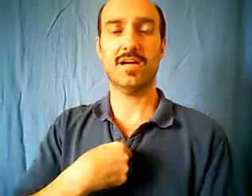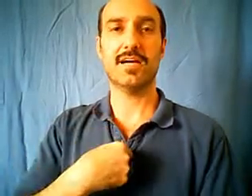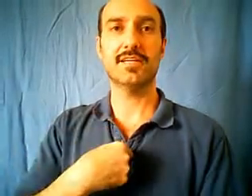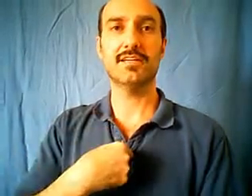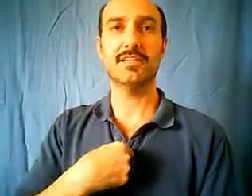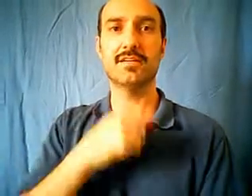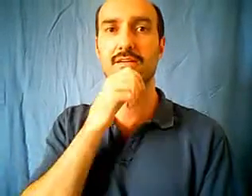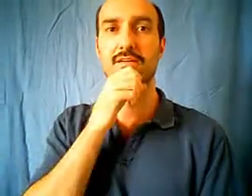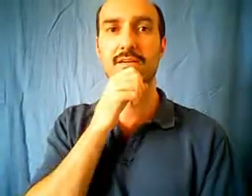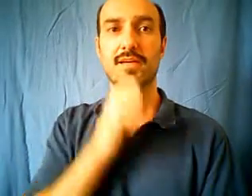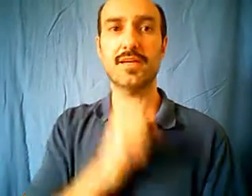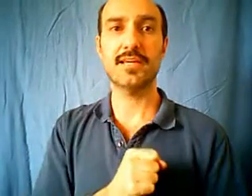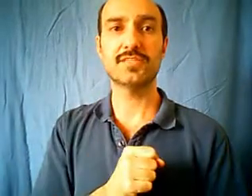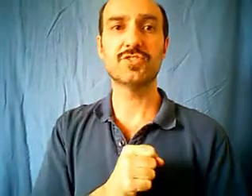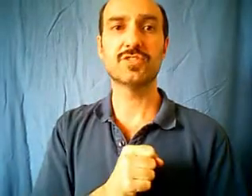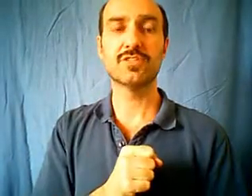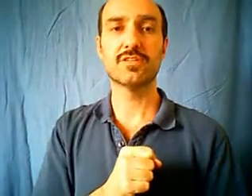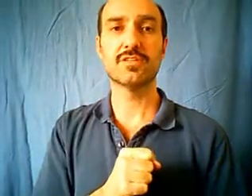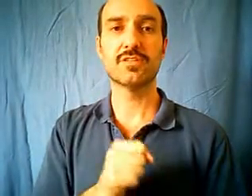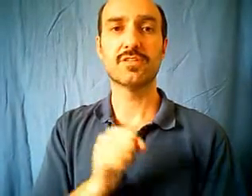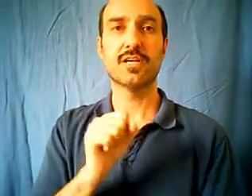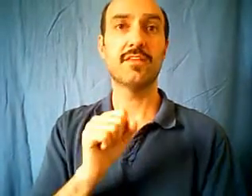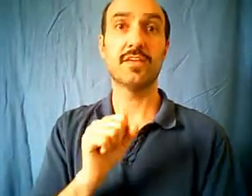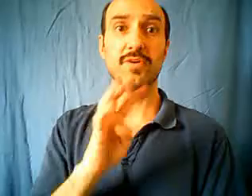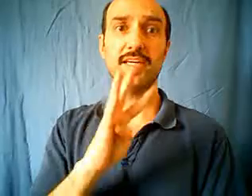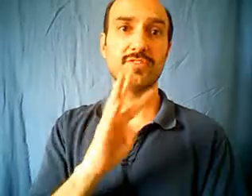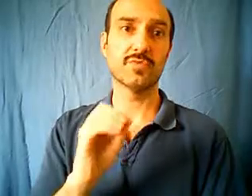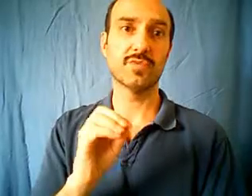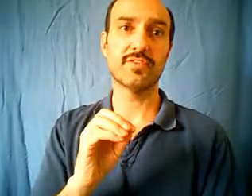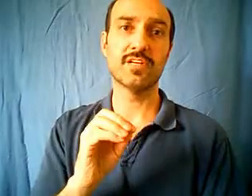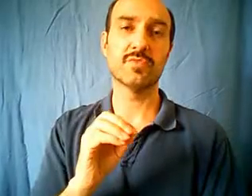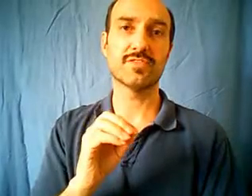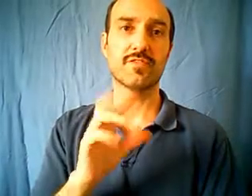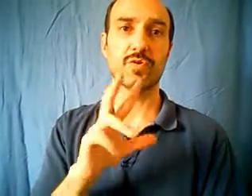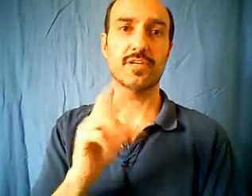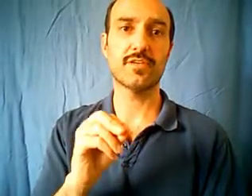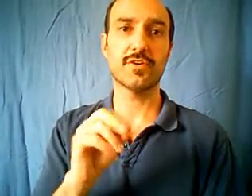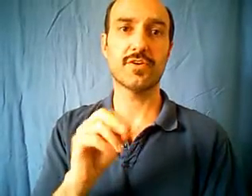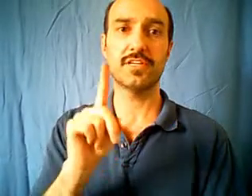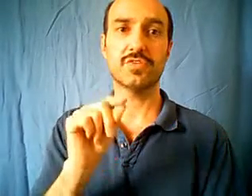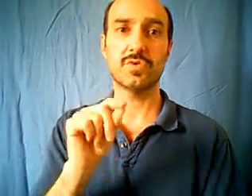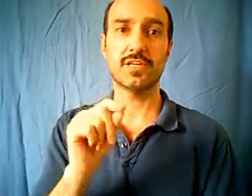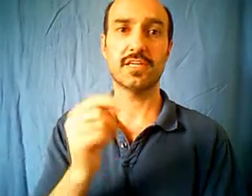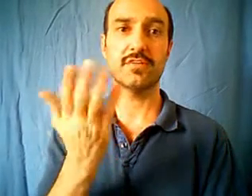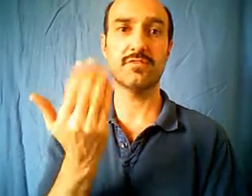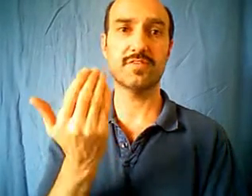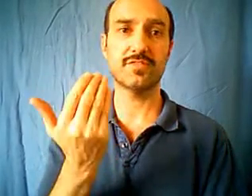I, age, and then your age, whatever the number is, 40, 30, 20,